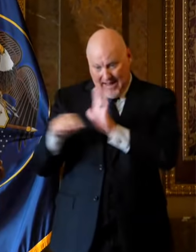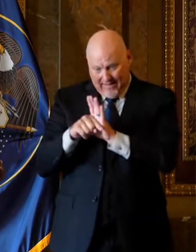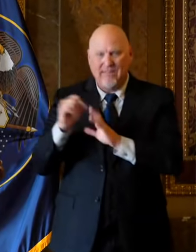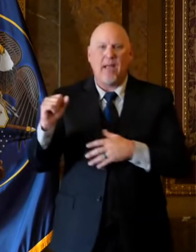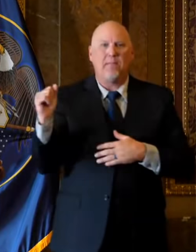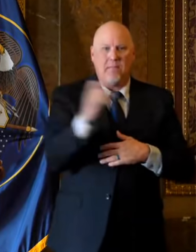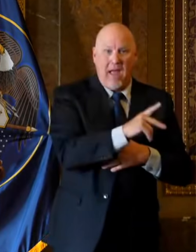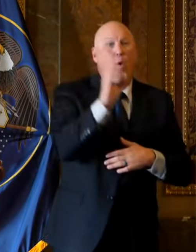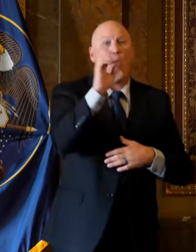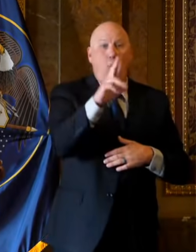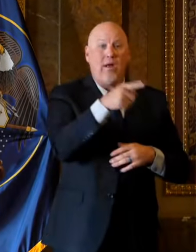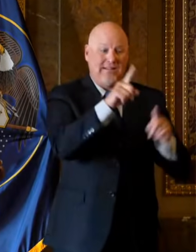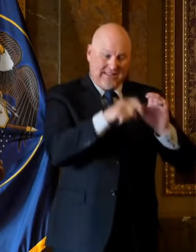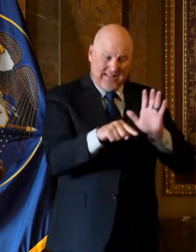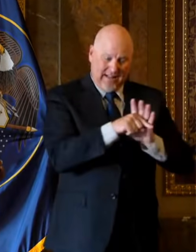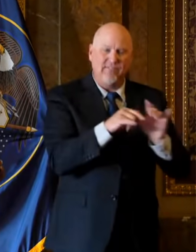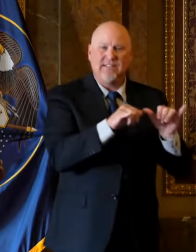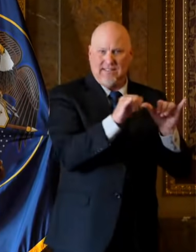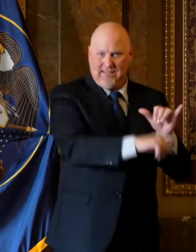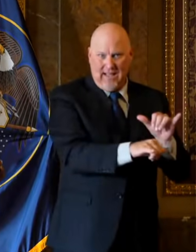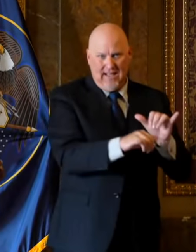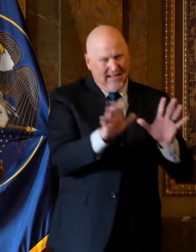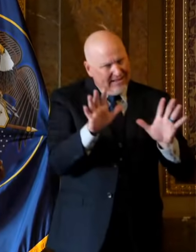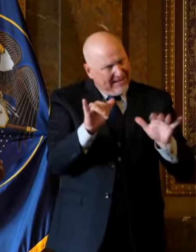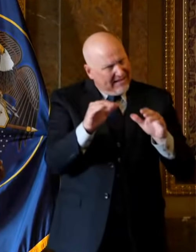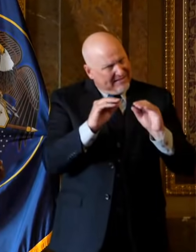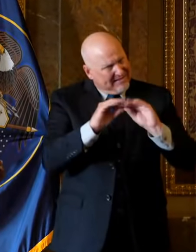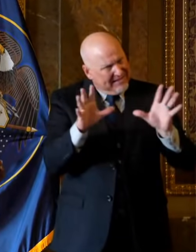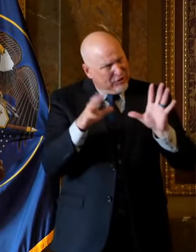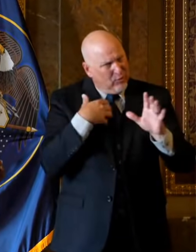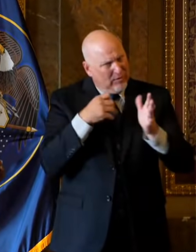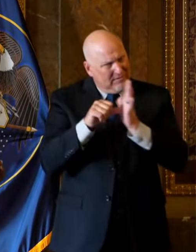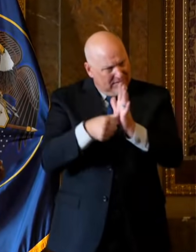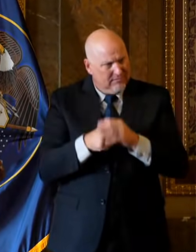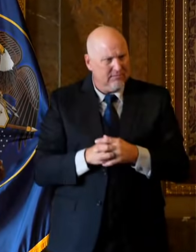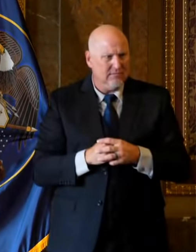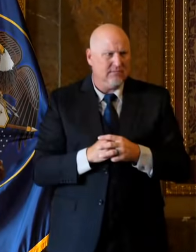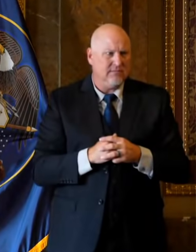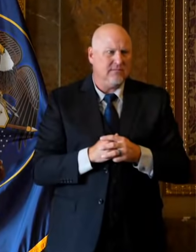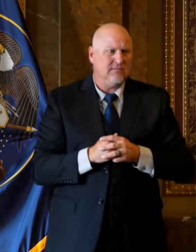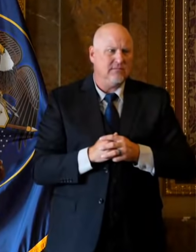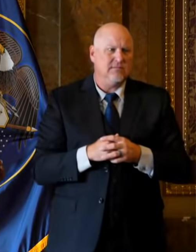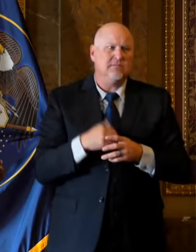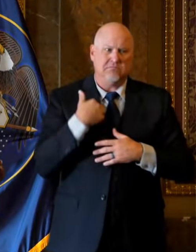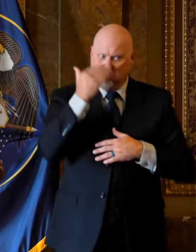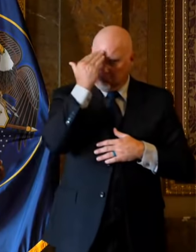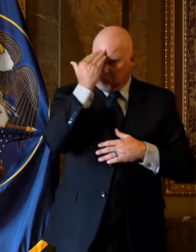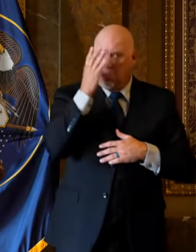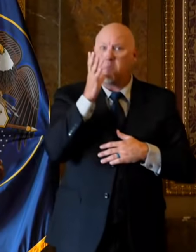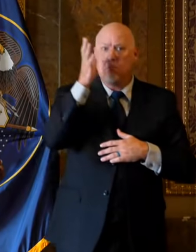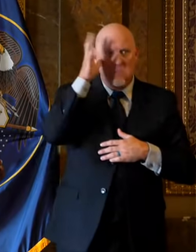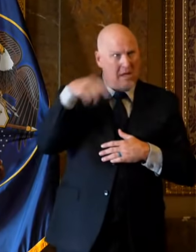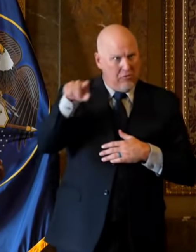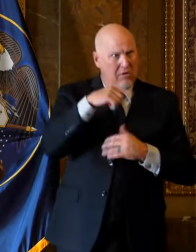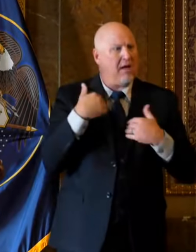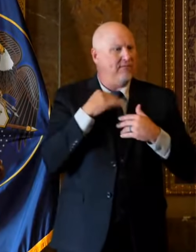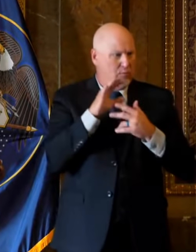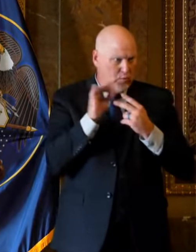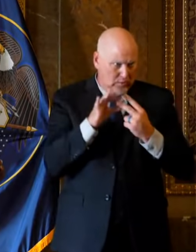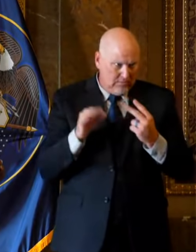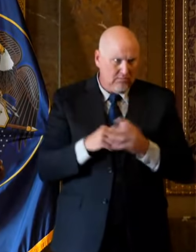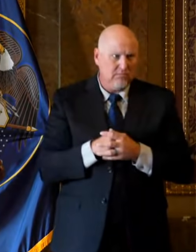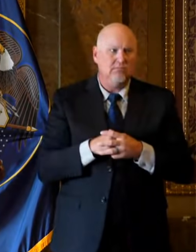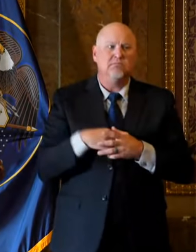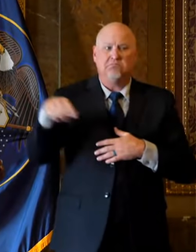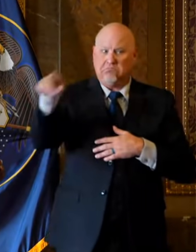believe wholeheartedly in parent choice, we know that parents are responsible for their children. As a mother, I believe that